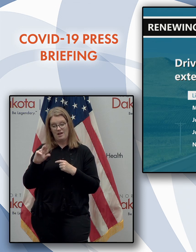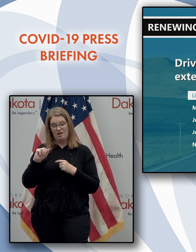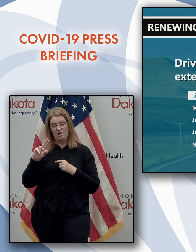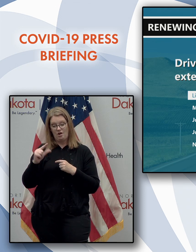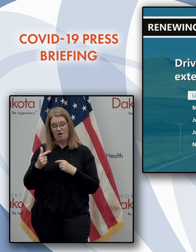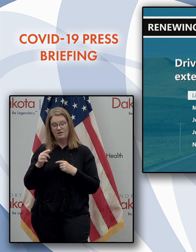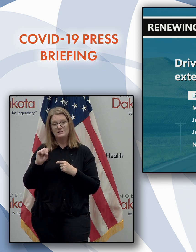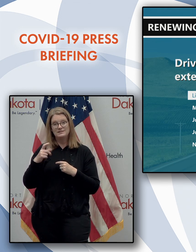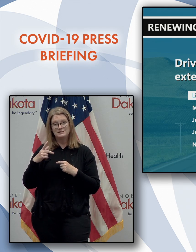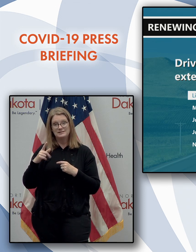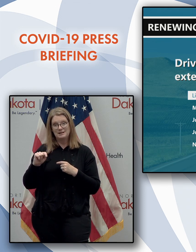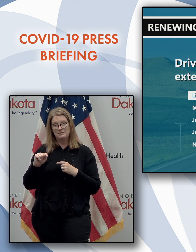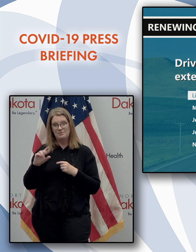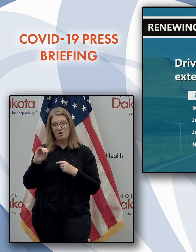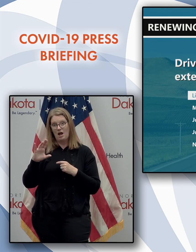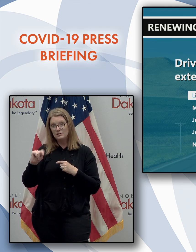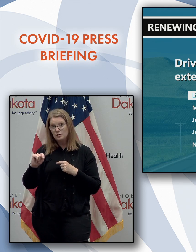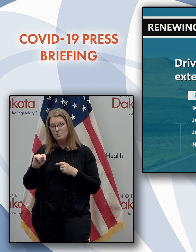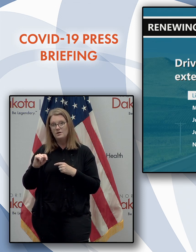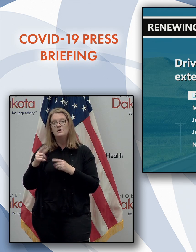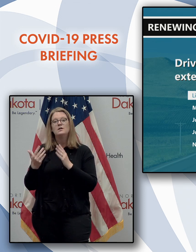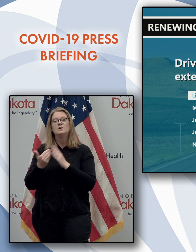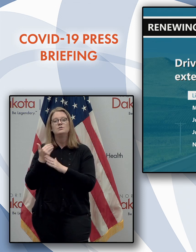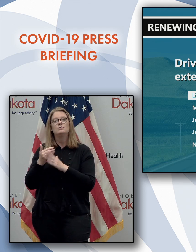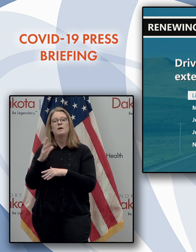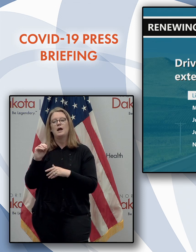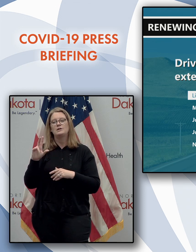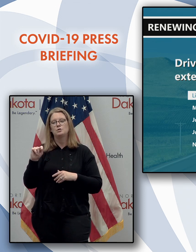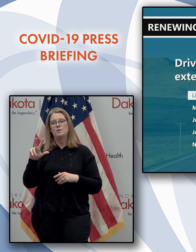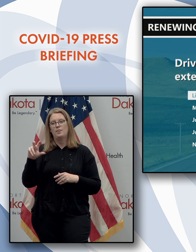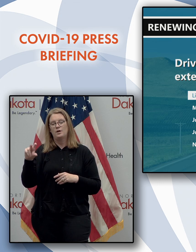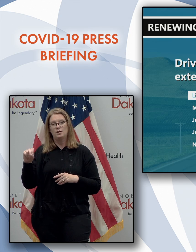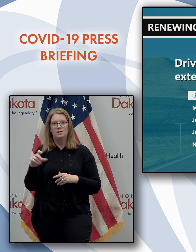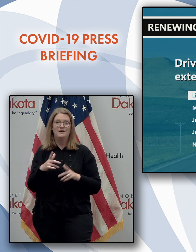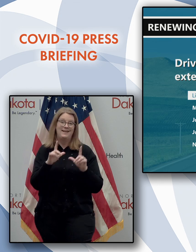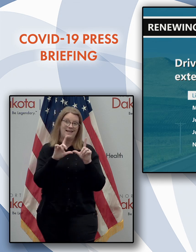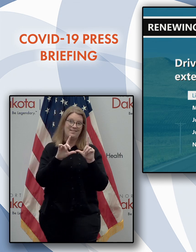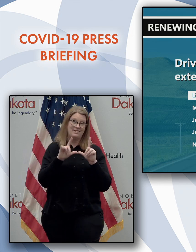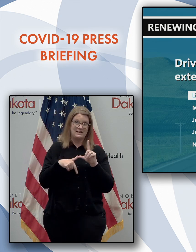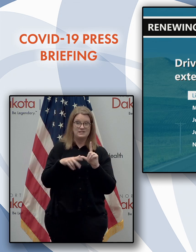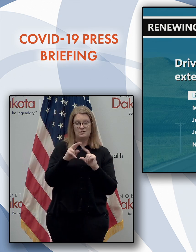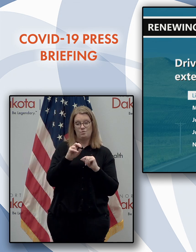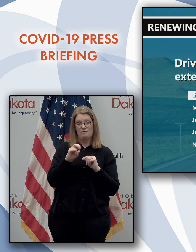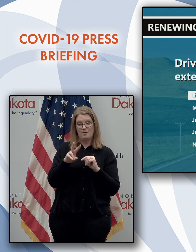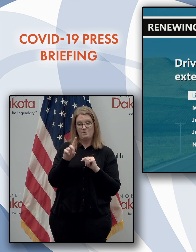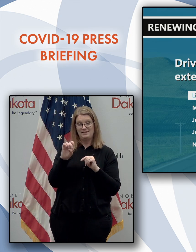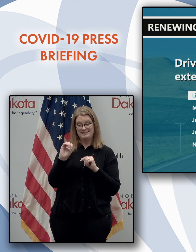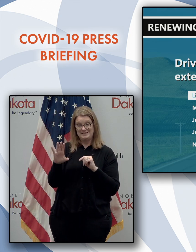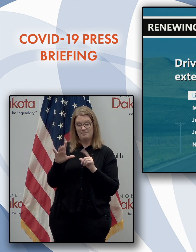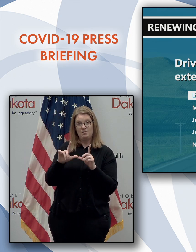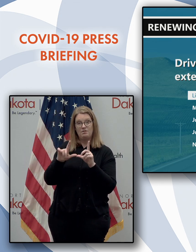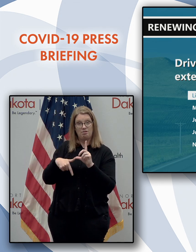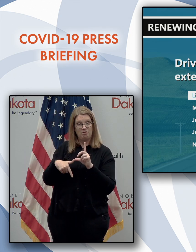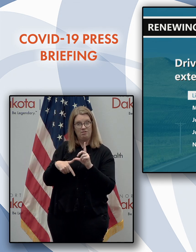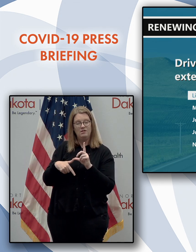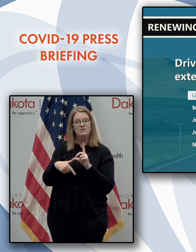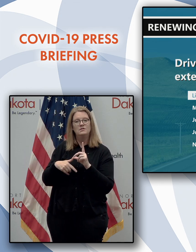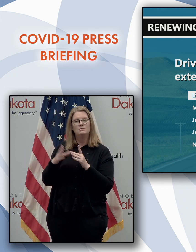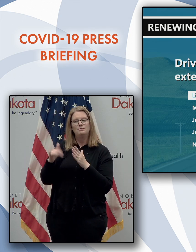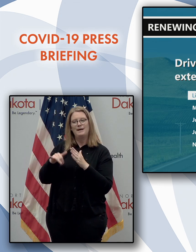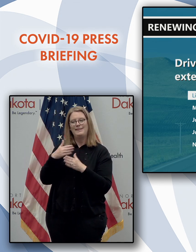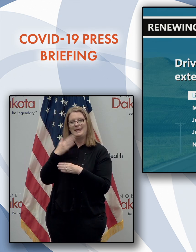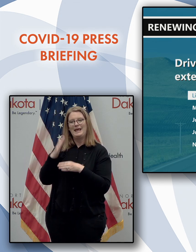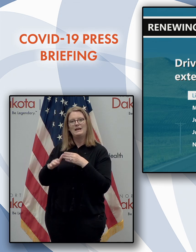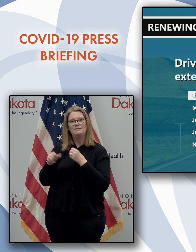September, October must be renewed by November 30th. And licenses which expired in November and December must be renewed by the end of the